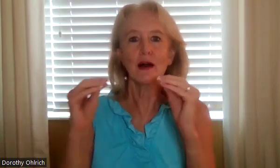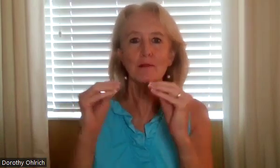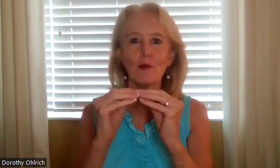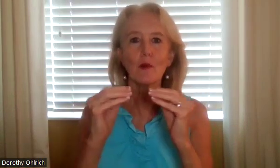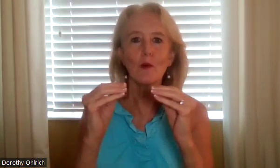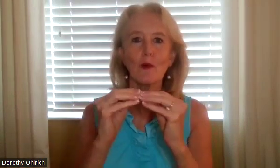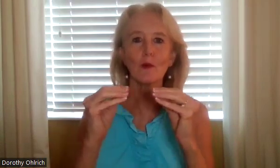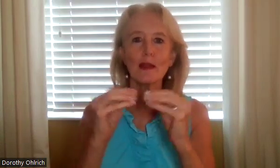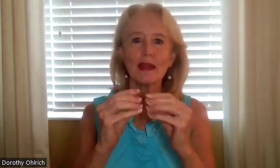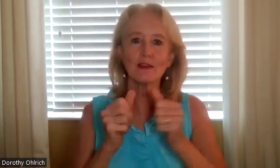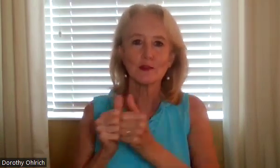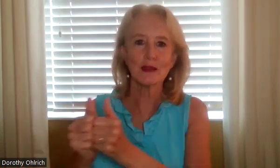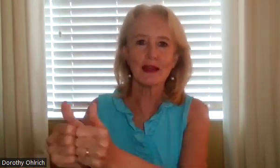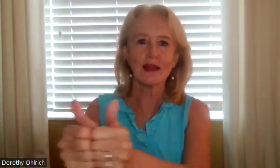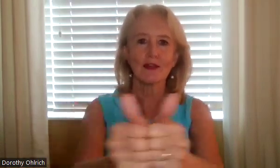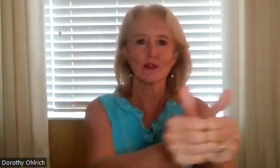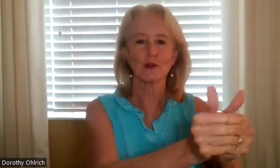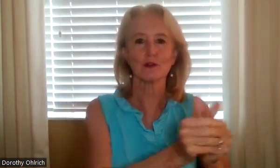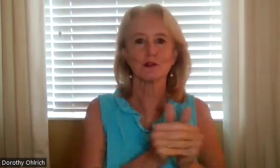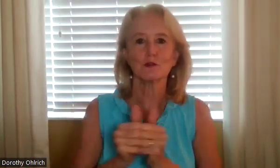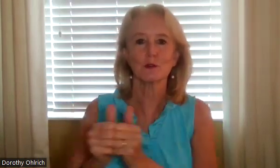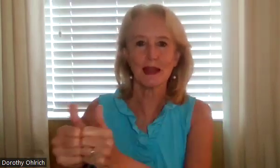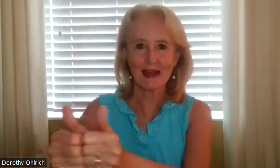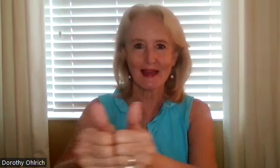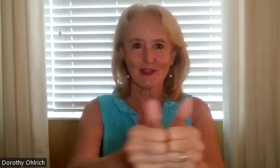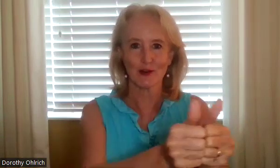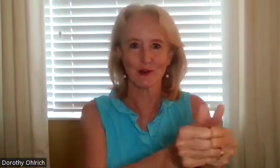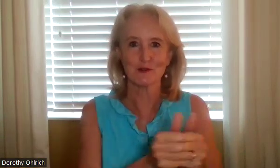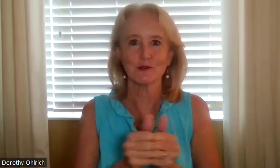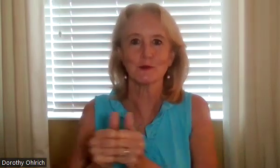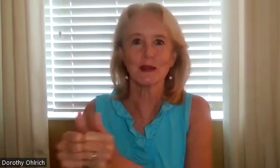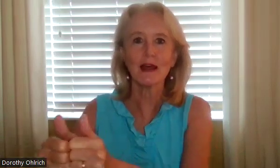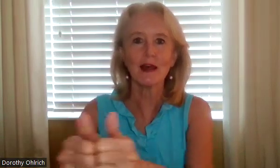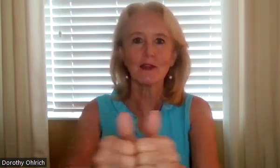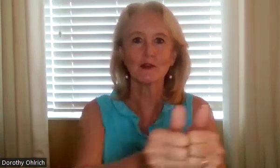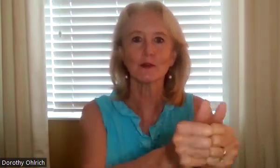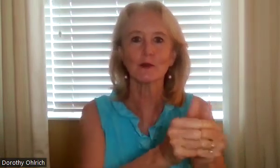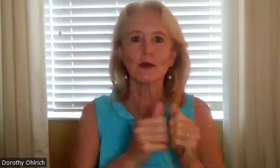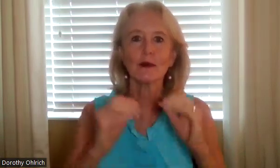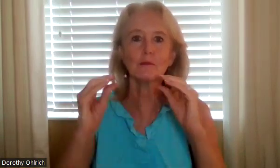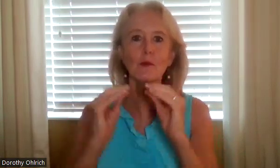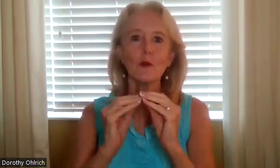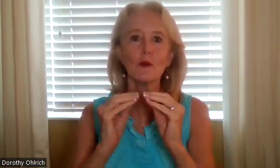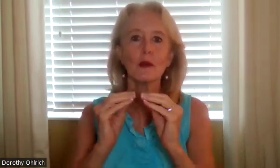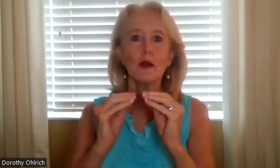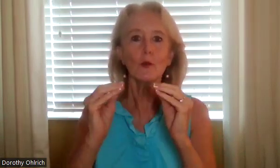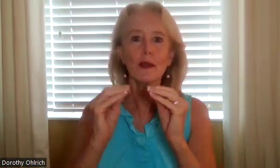The more we get together, together, together, the more we